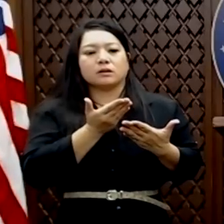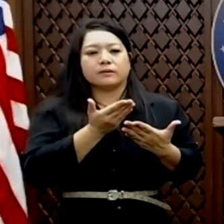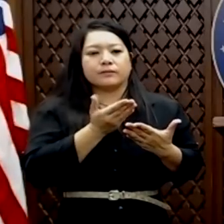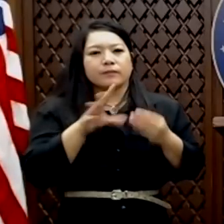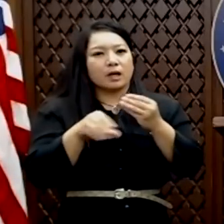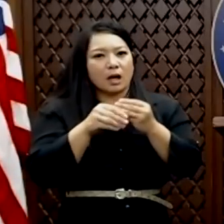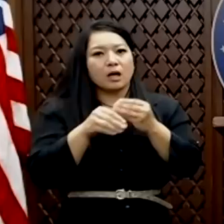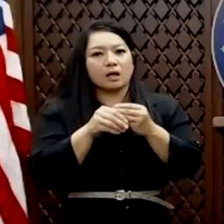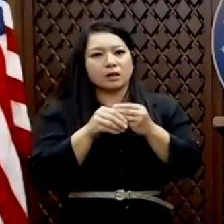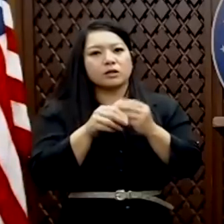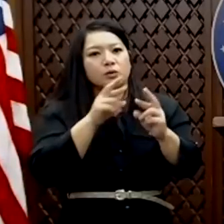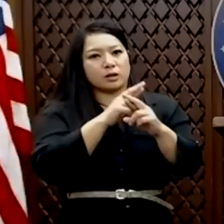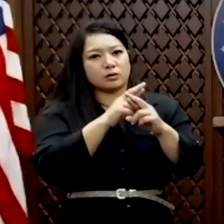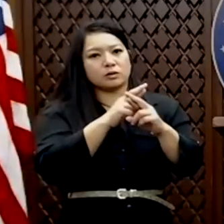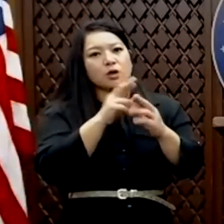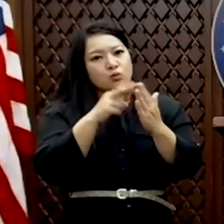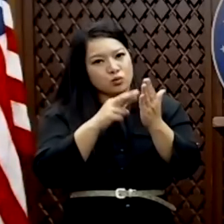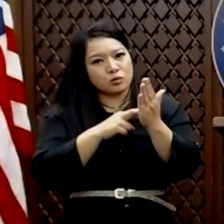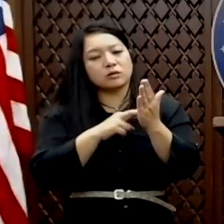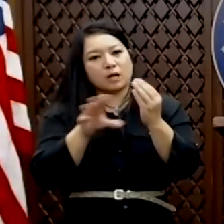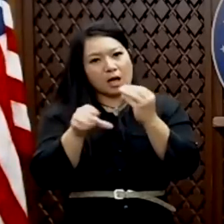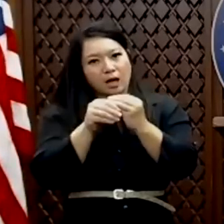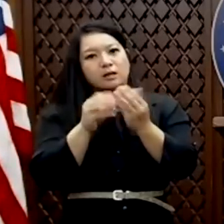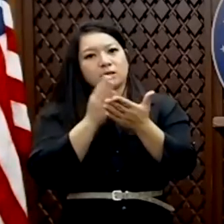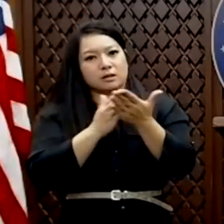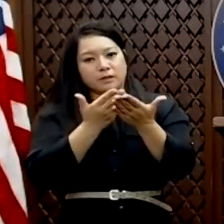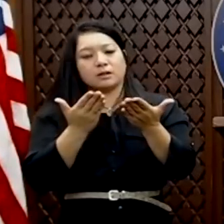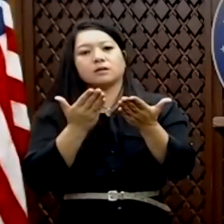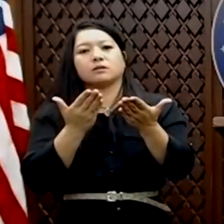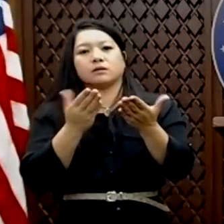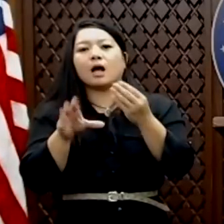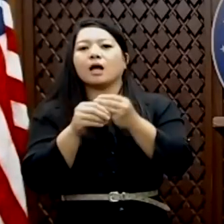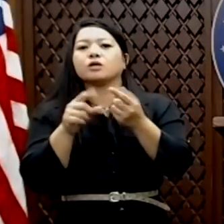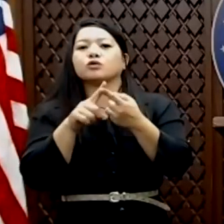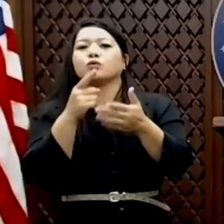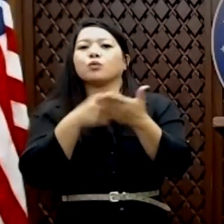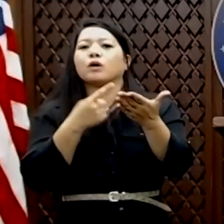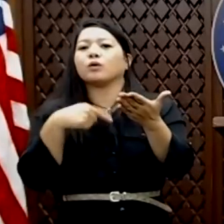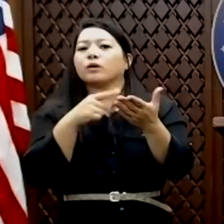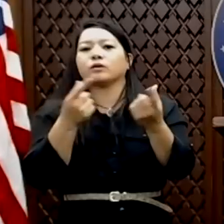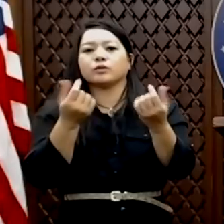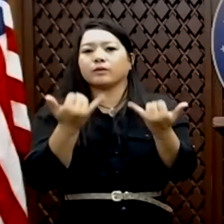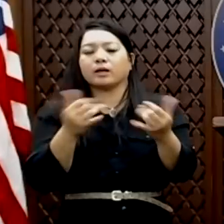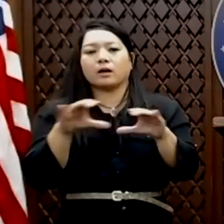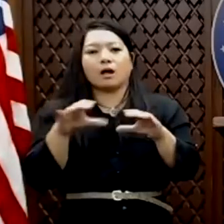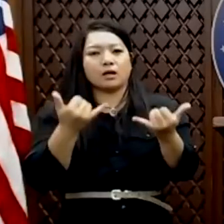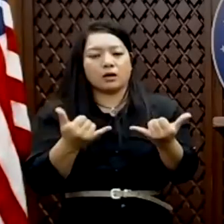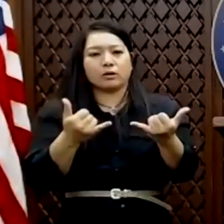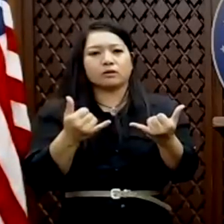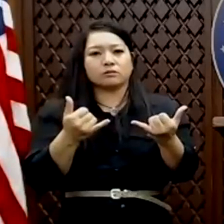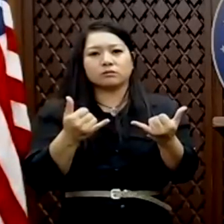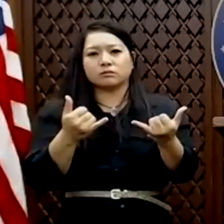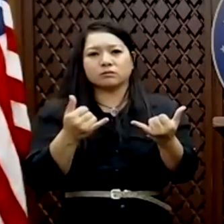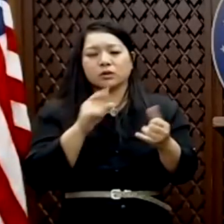Added restrictions and added measures are just that. They are added to what we are already doing. The key here